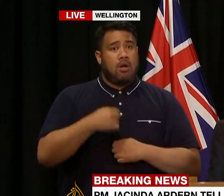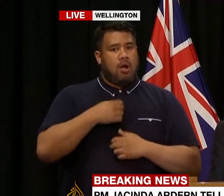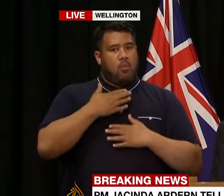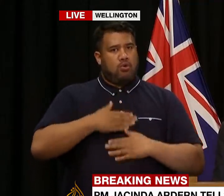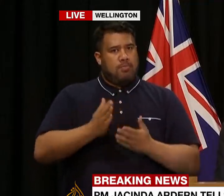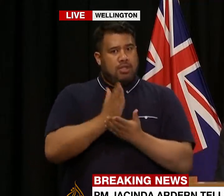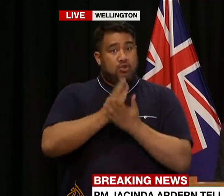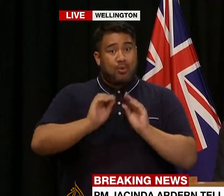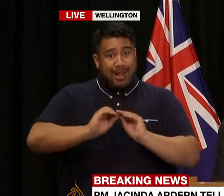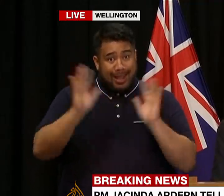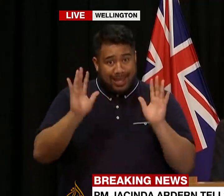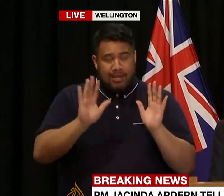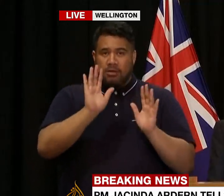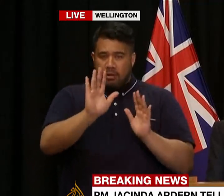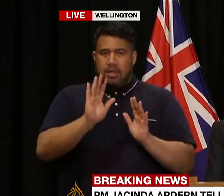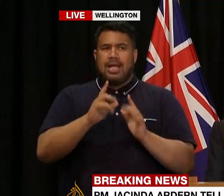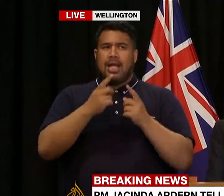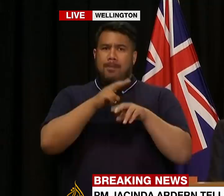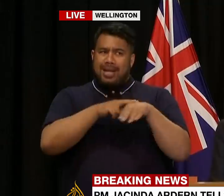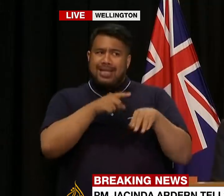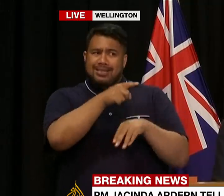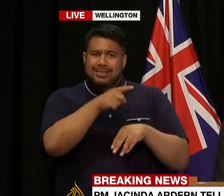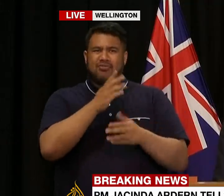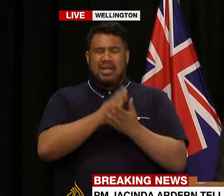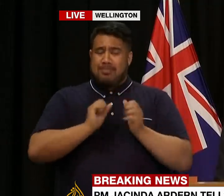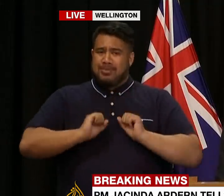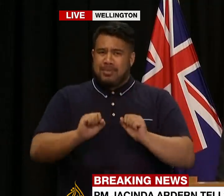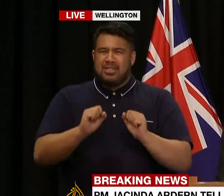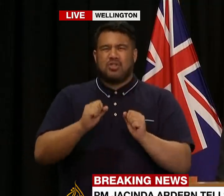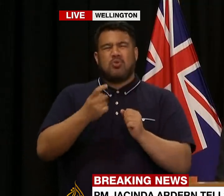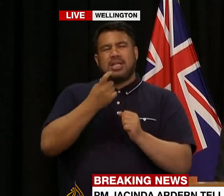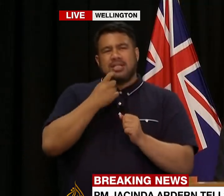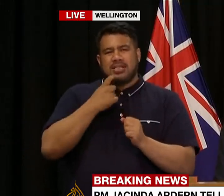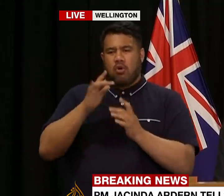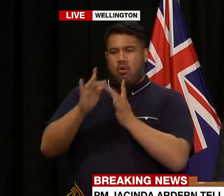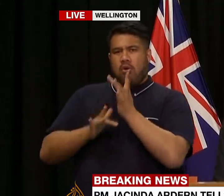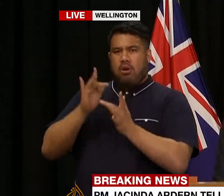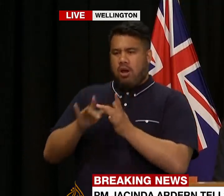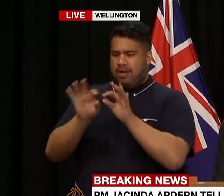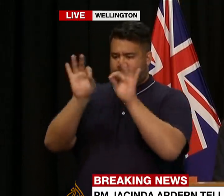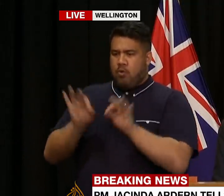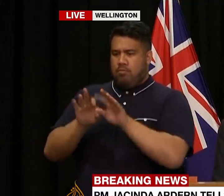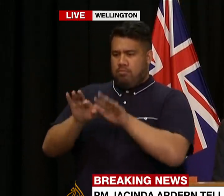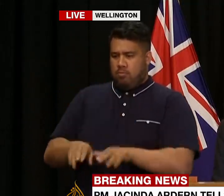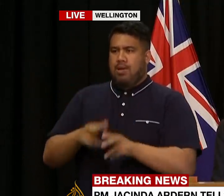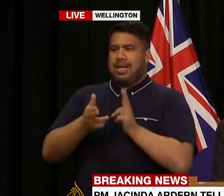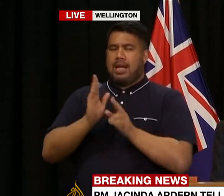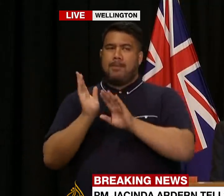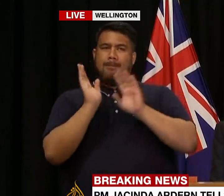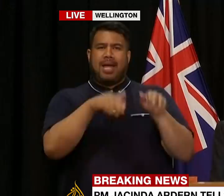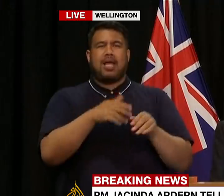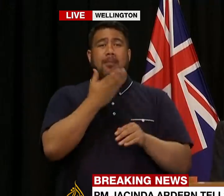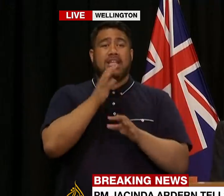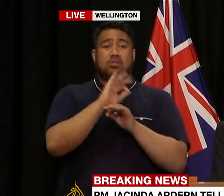to manage the flow of information to the police online is the best way to arrange the return of your weapons. Do